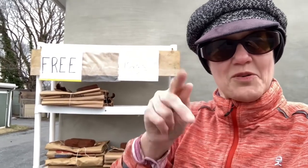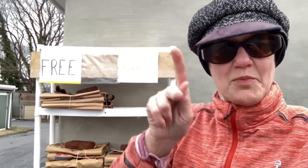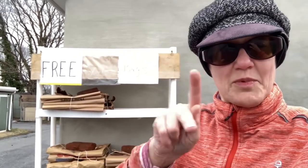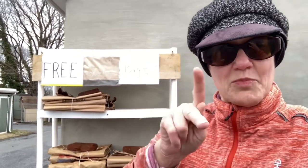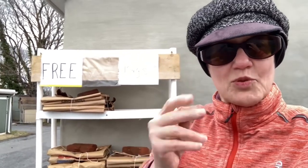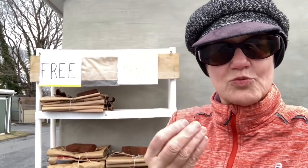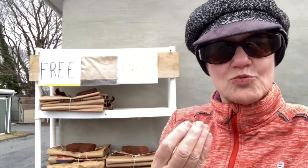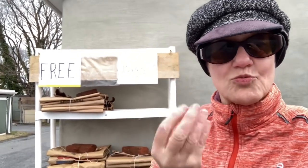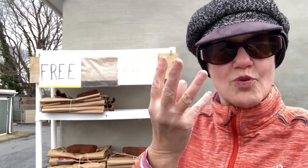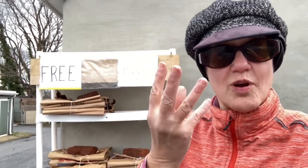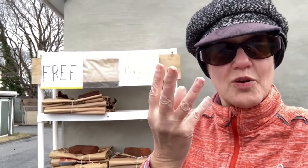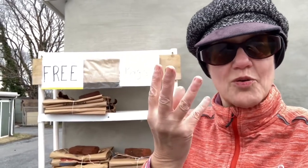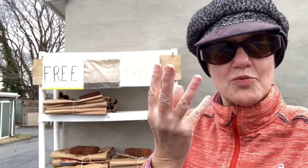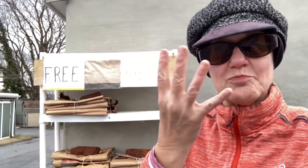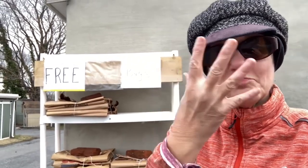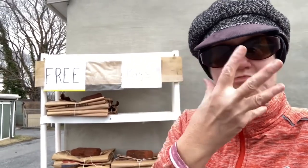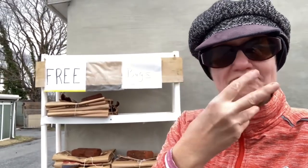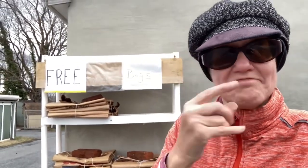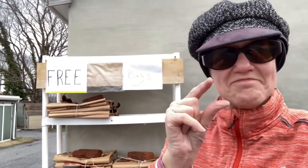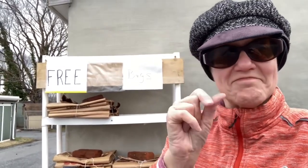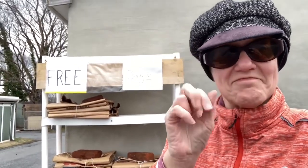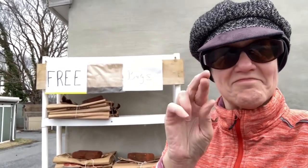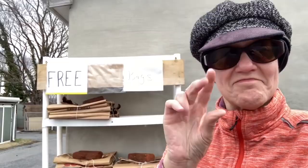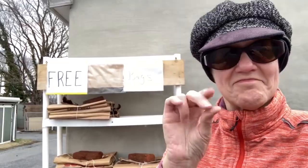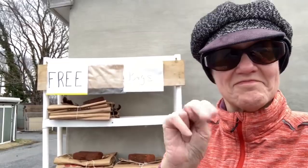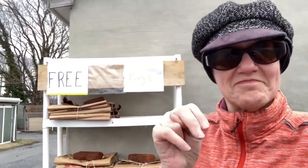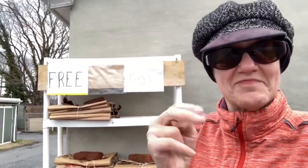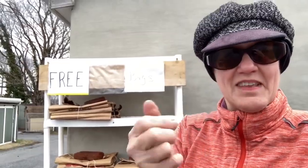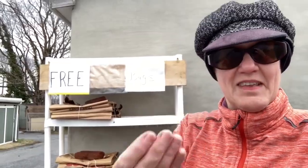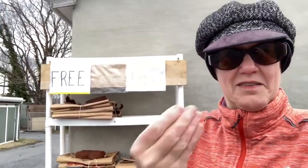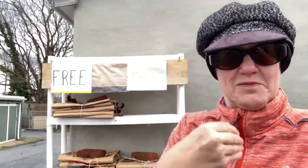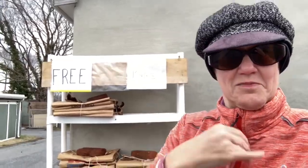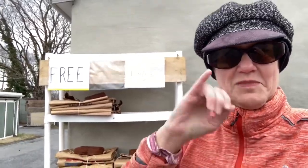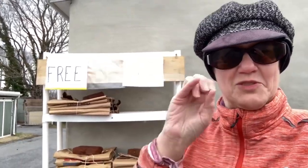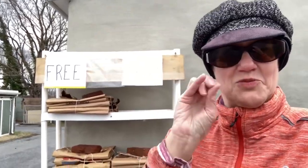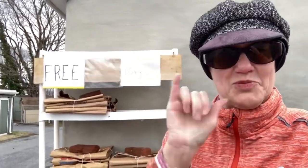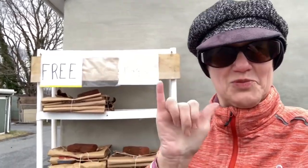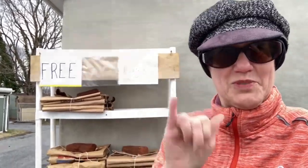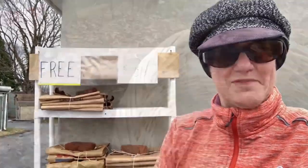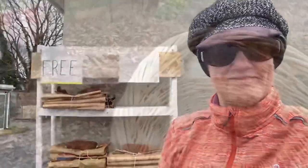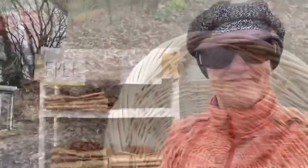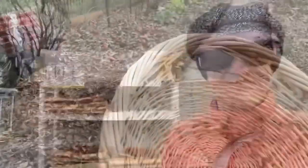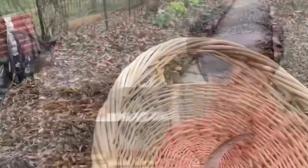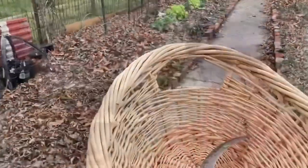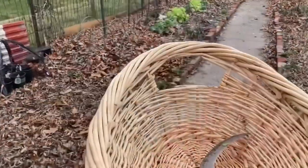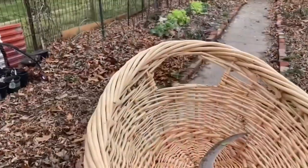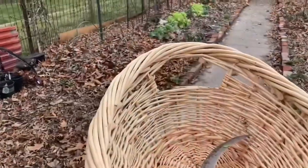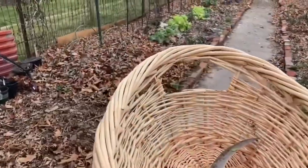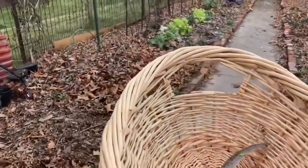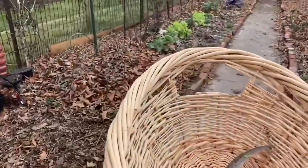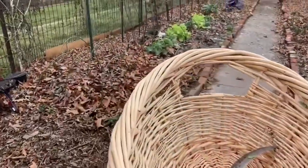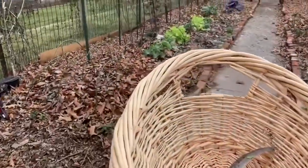I really like to inspire other people to grow a beautiful garden. It gives me so much